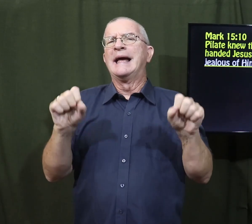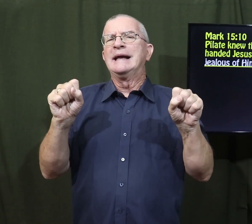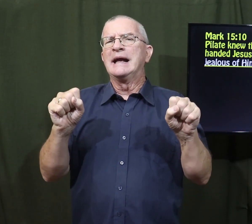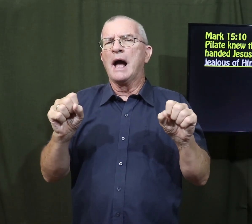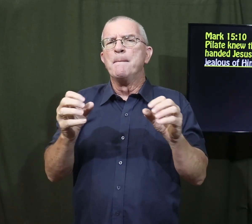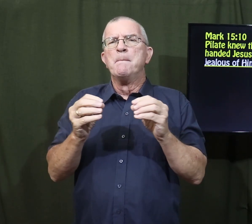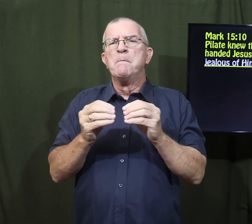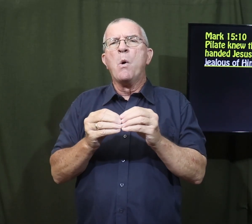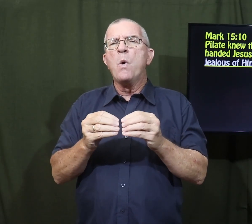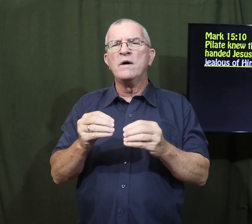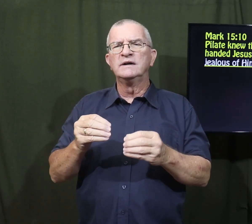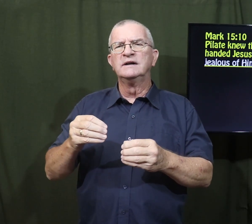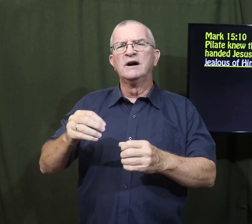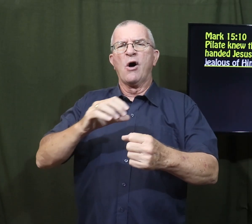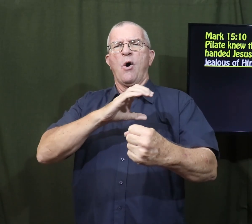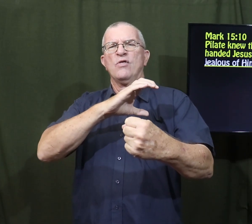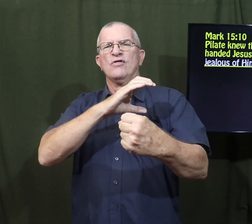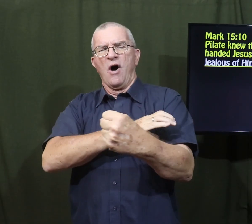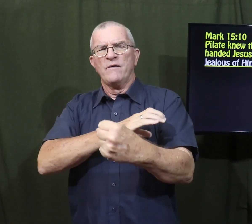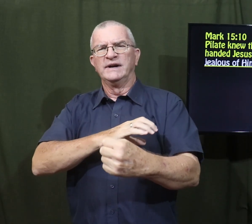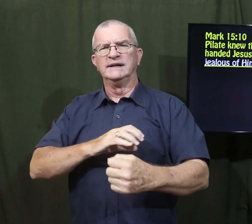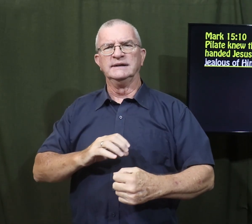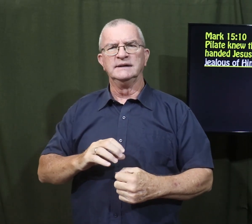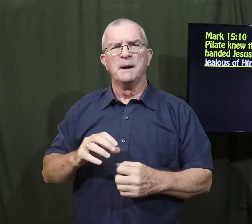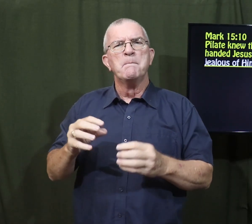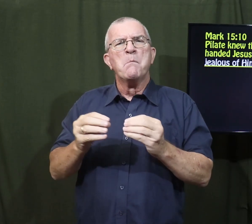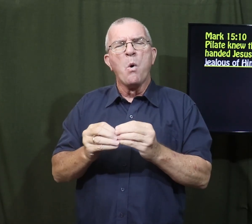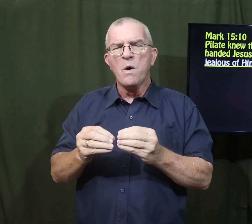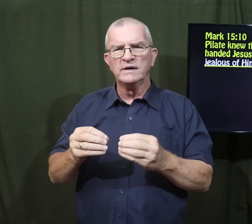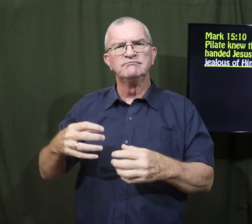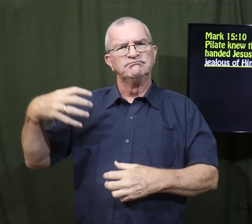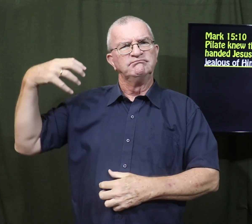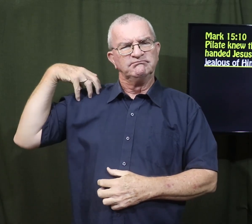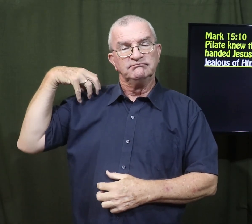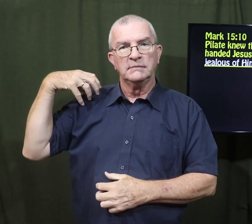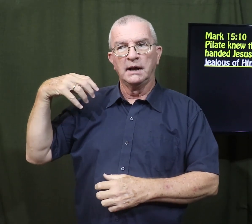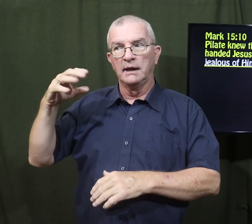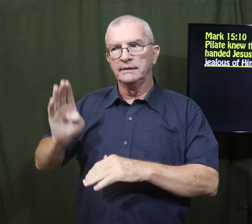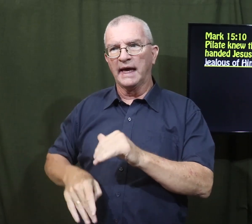Jesus seemed to have taken up more authority than the Jewish leaders,